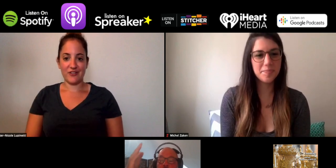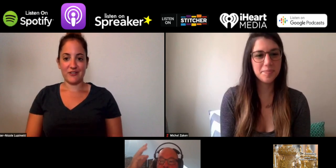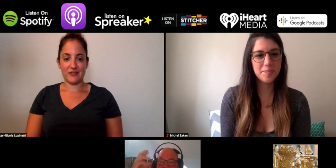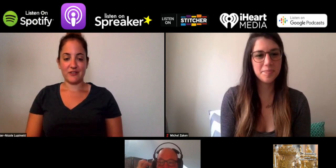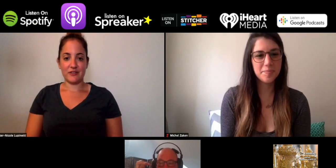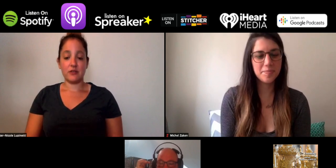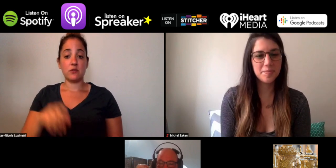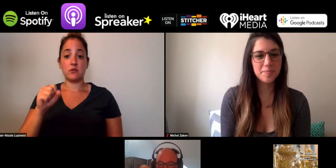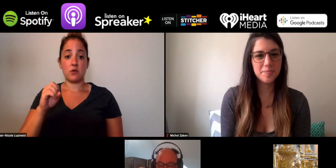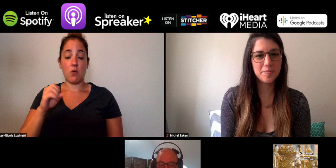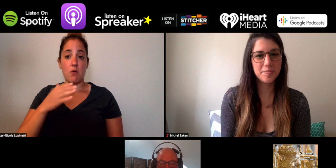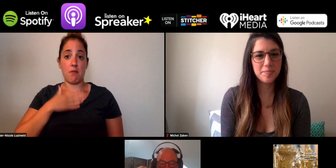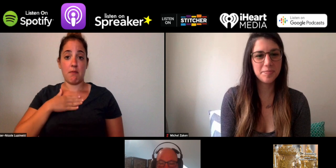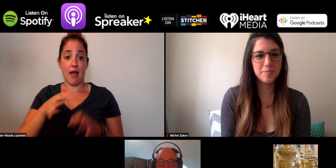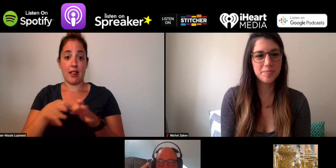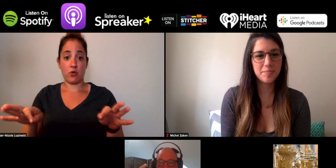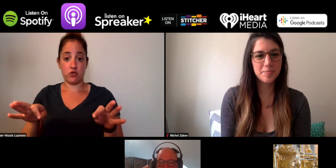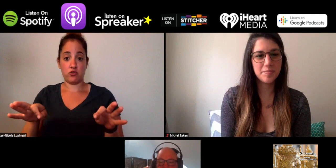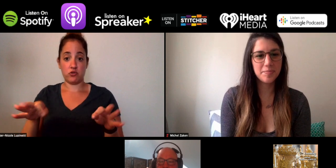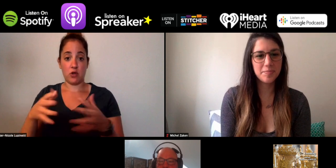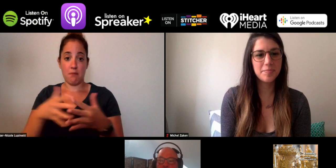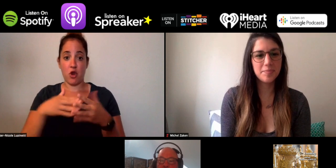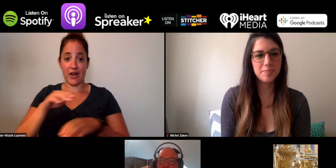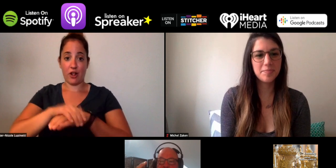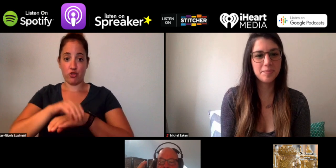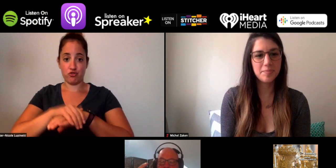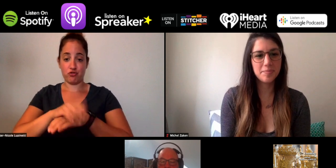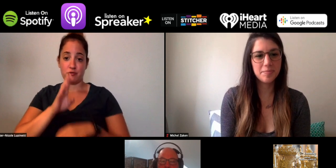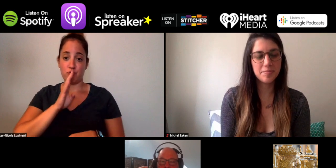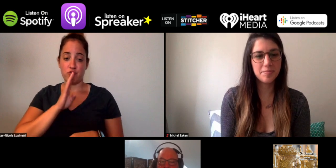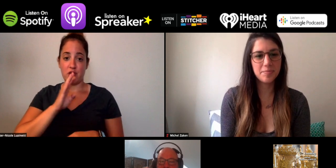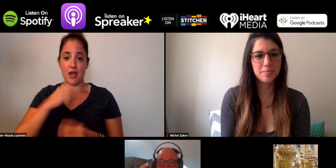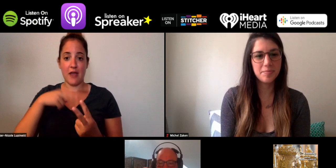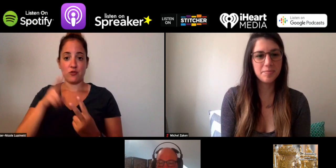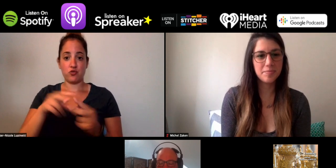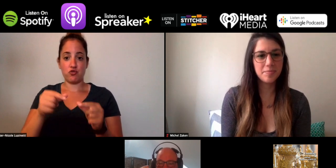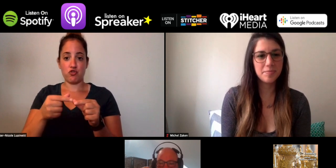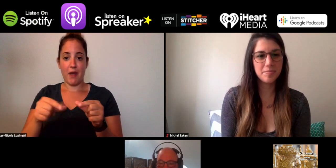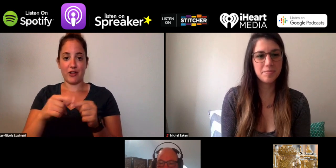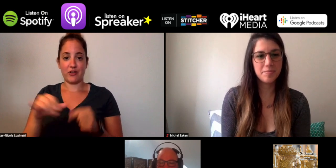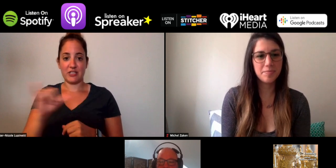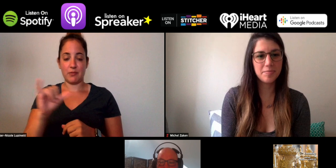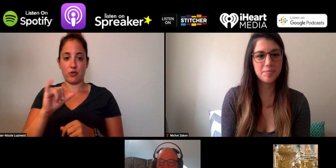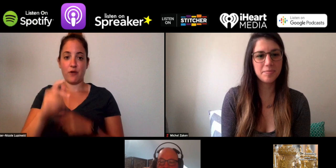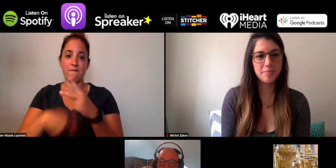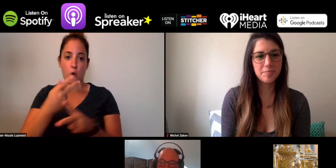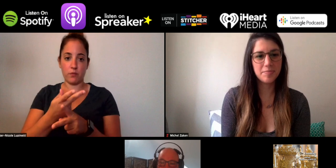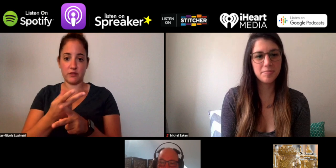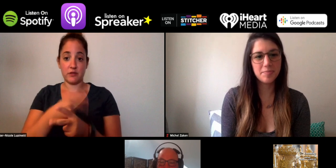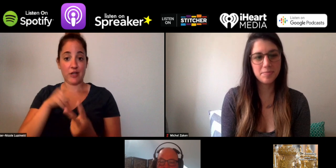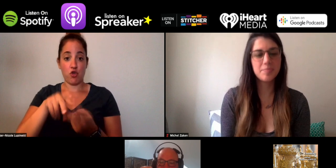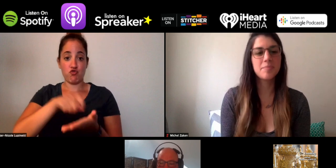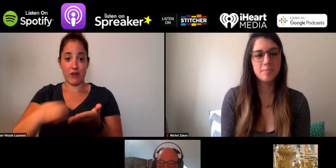So my language, American English, has two grammatically similar forms. It can be